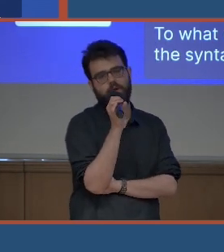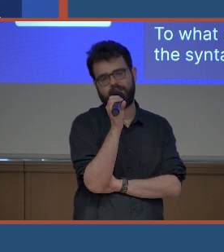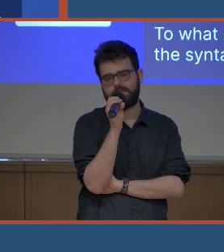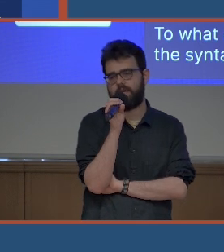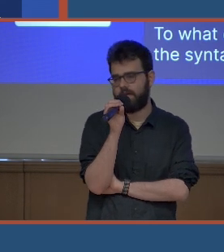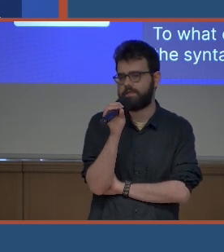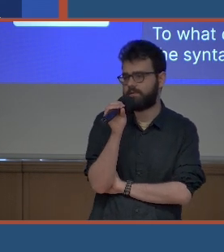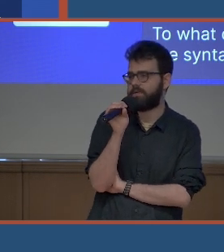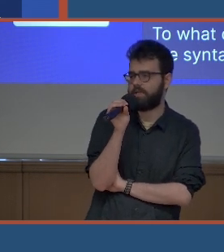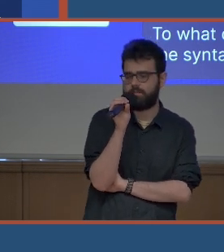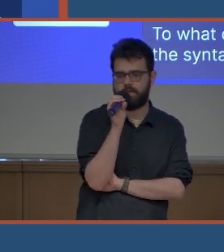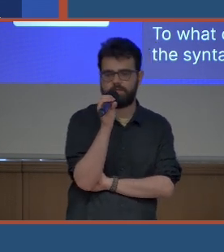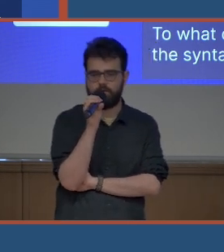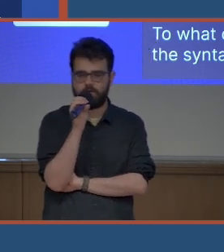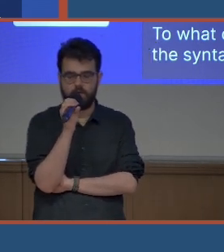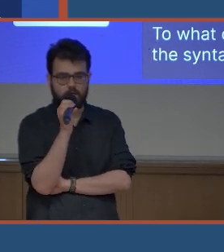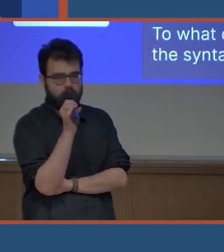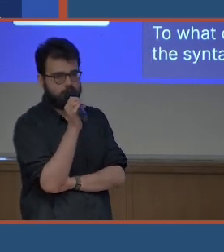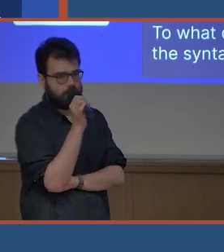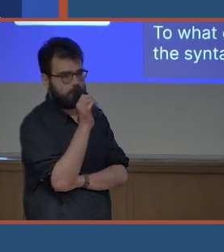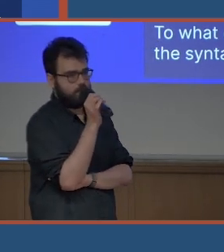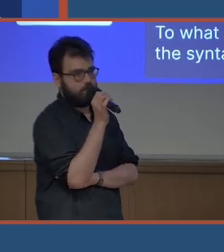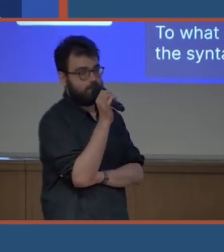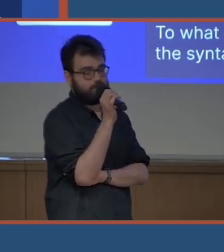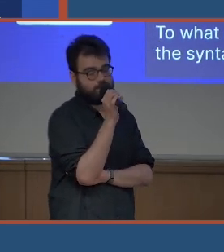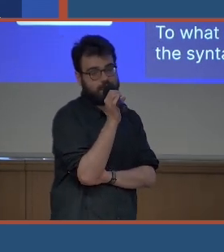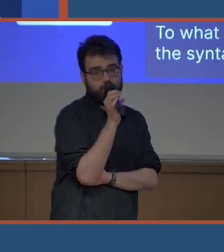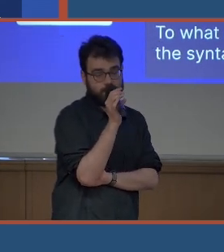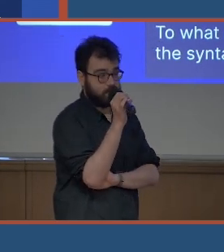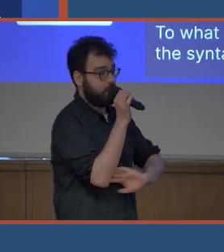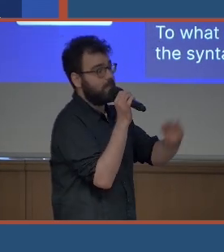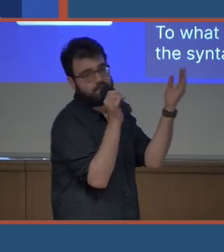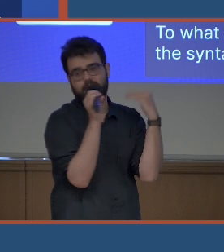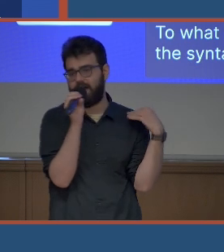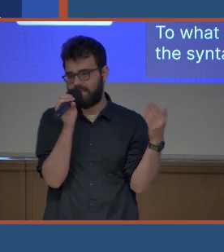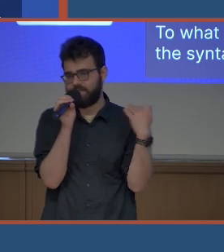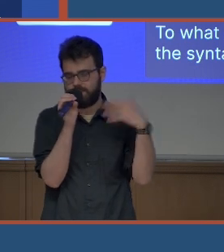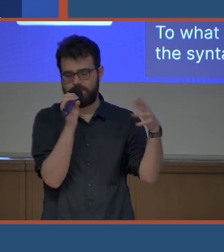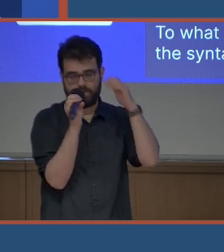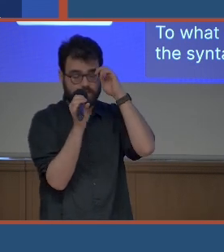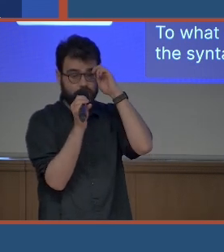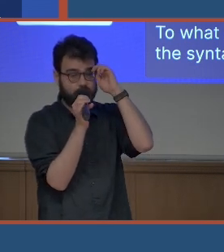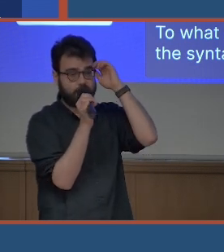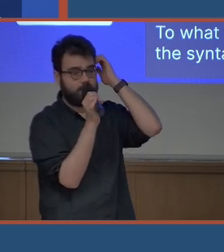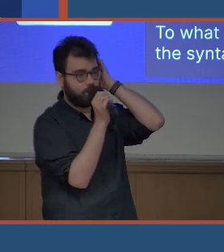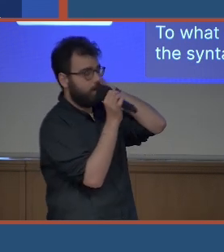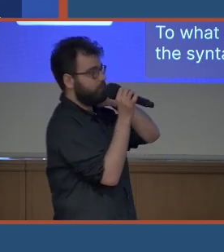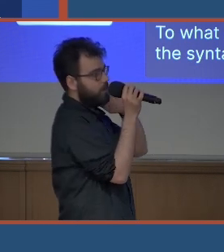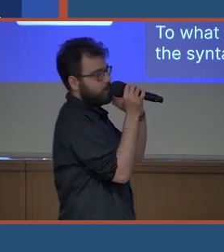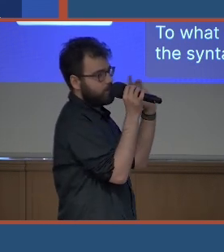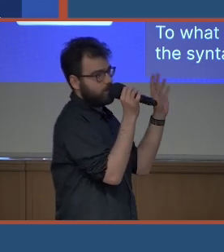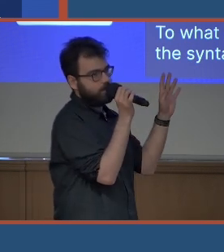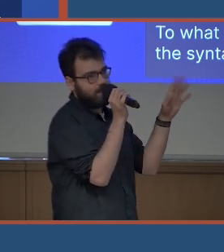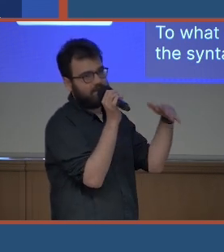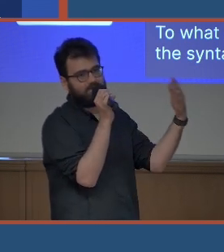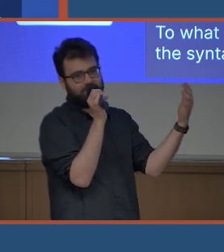So ASL has a big impact on the sign languages as well, and IS, so international sign as well.